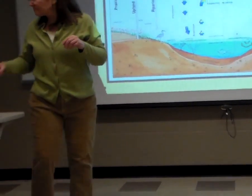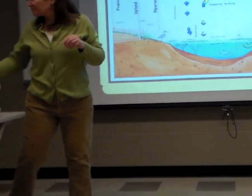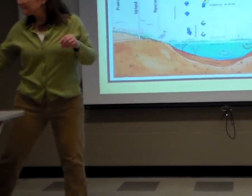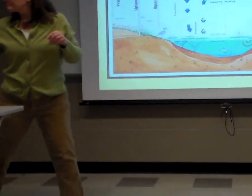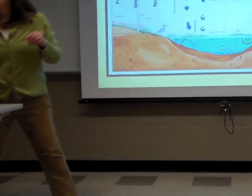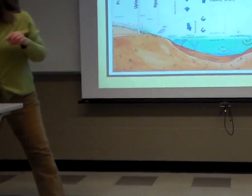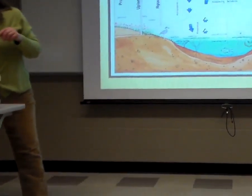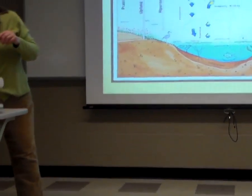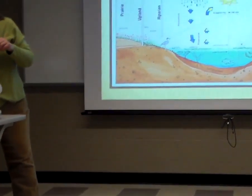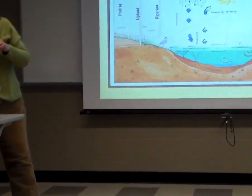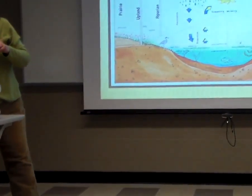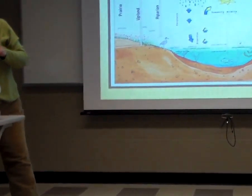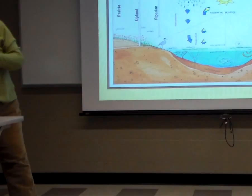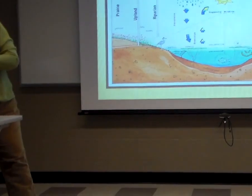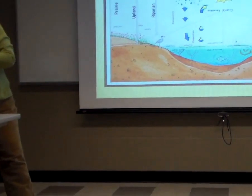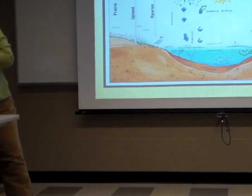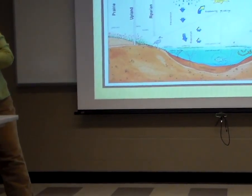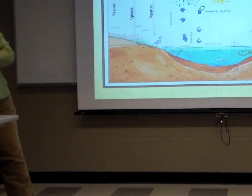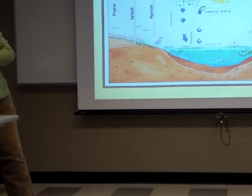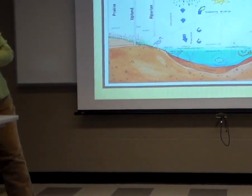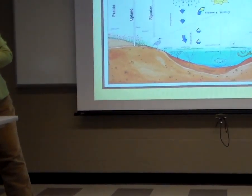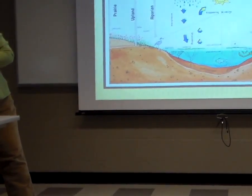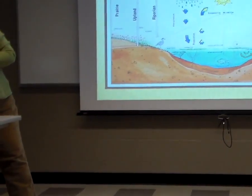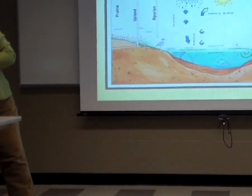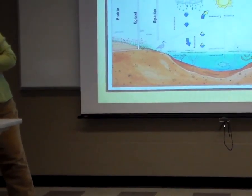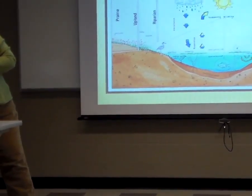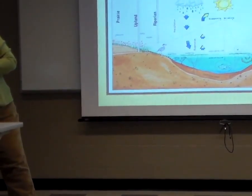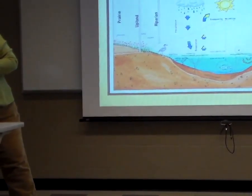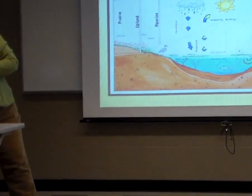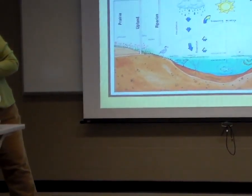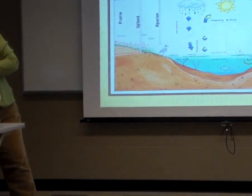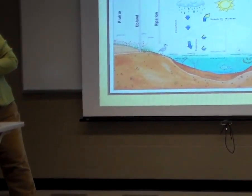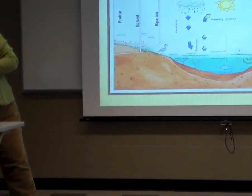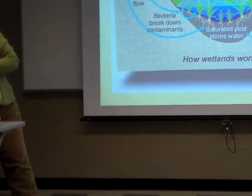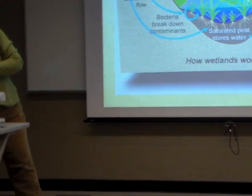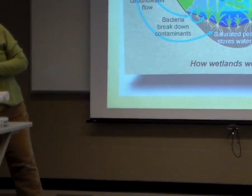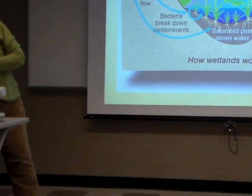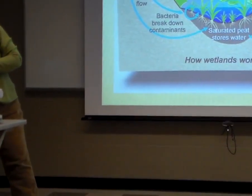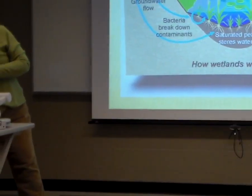They're a very important aspect to our environment.